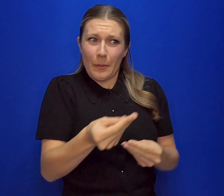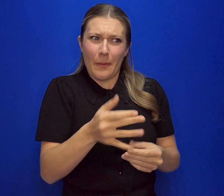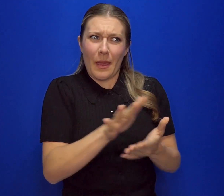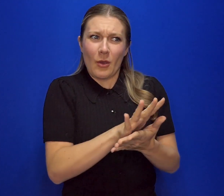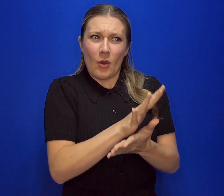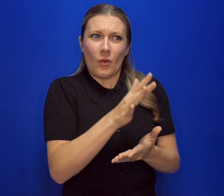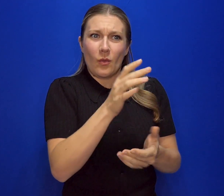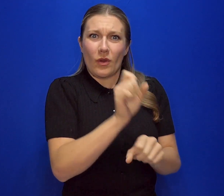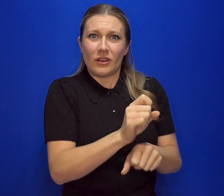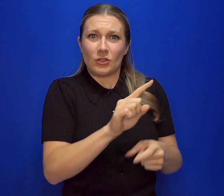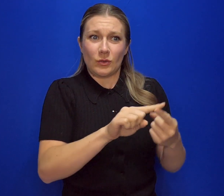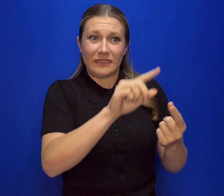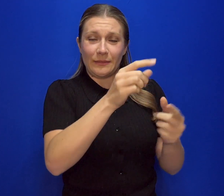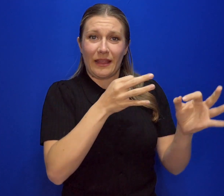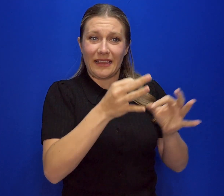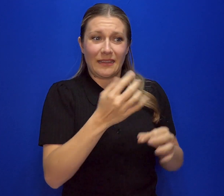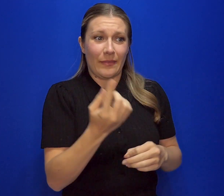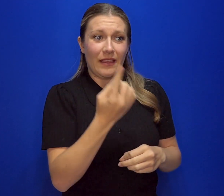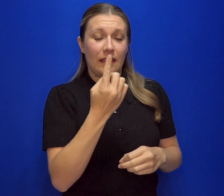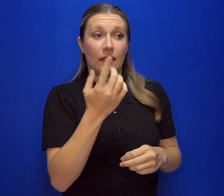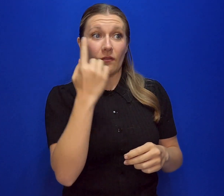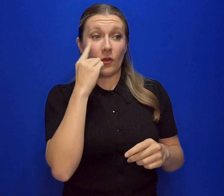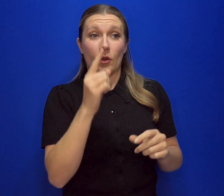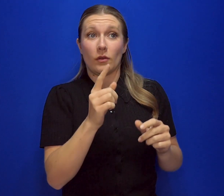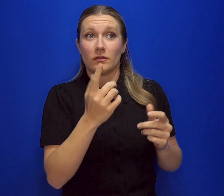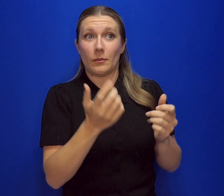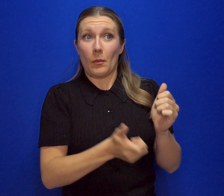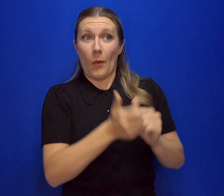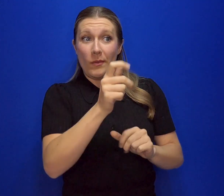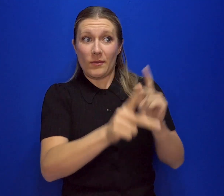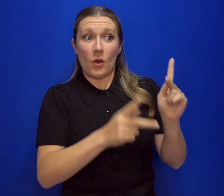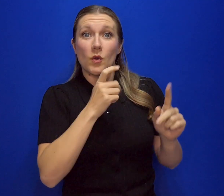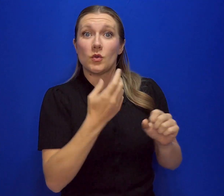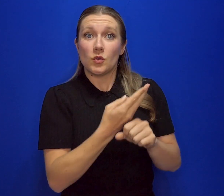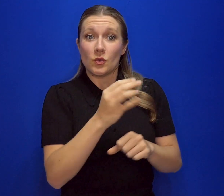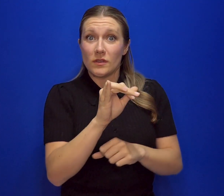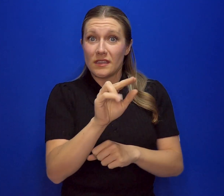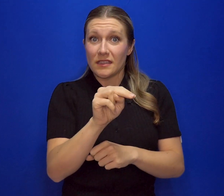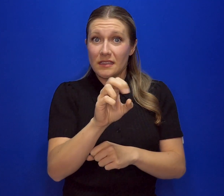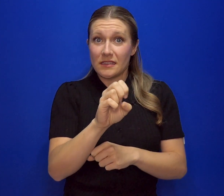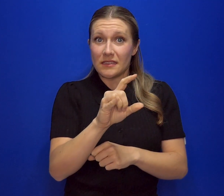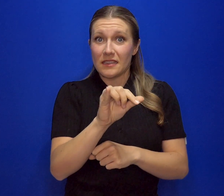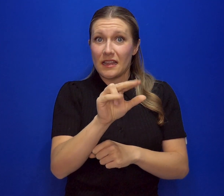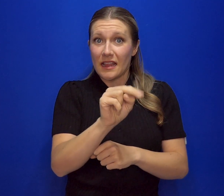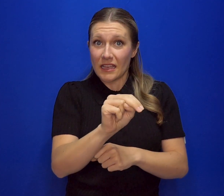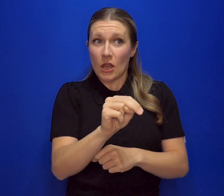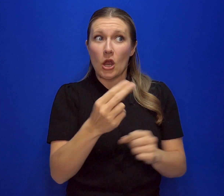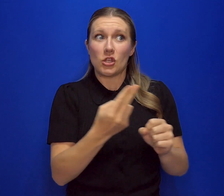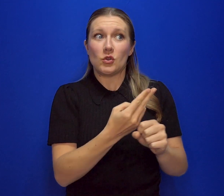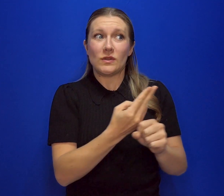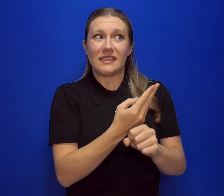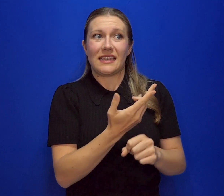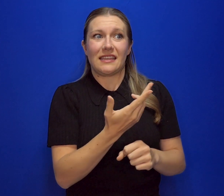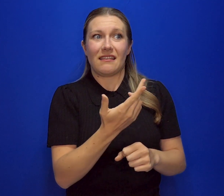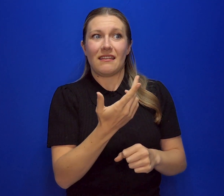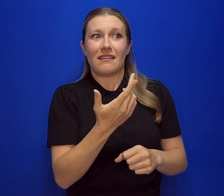something that, for the most part, a lot of people who are using insulin are completely using it like off the standard label